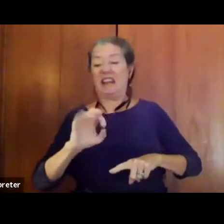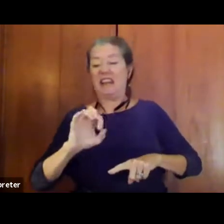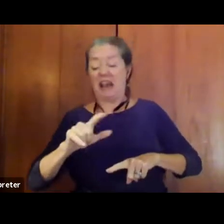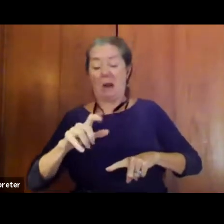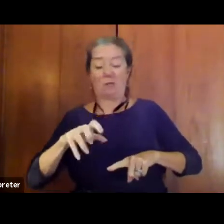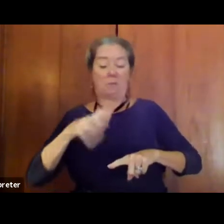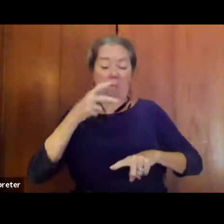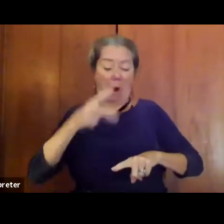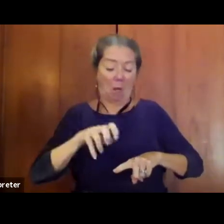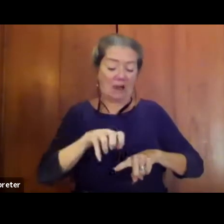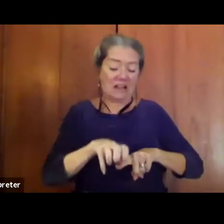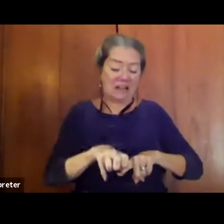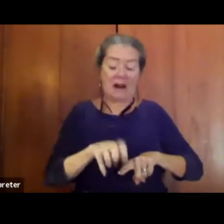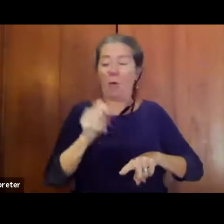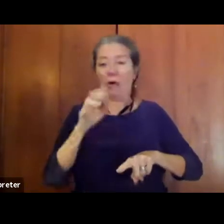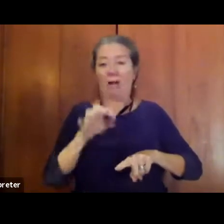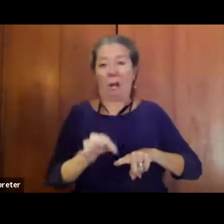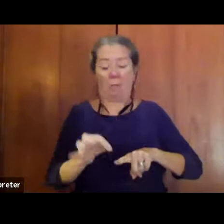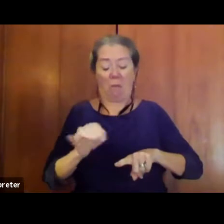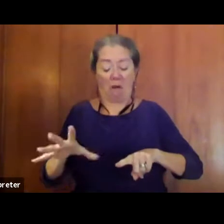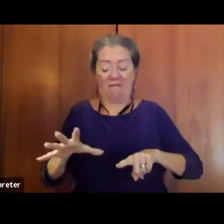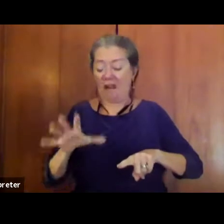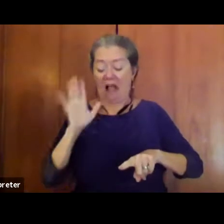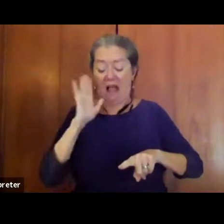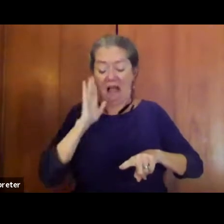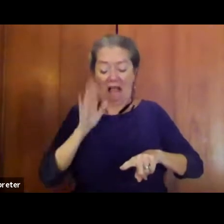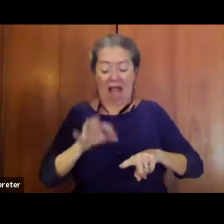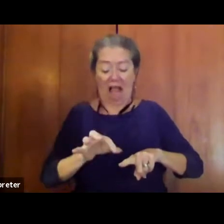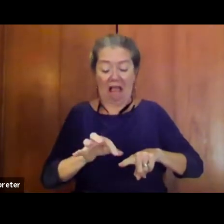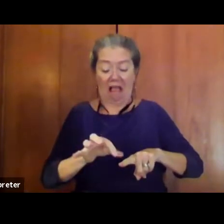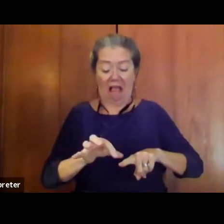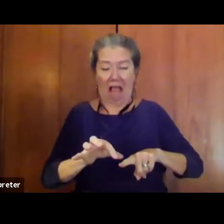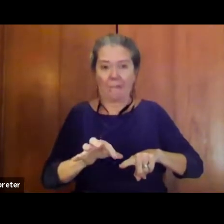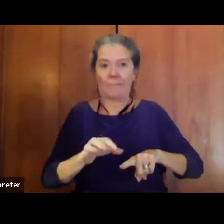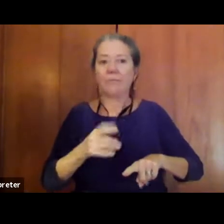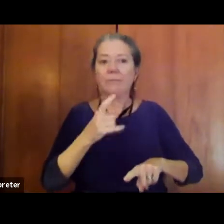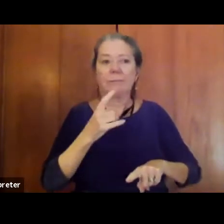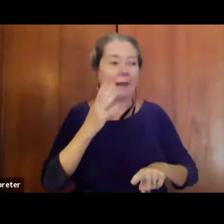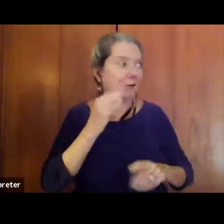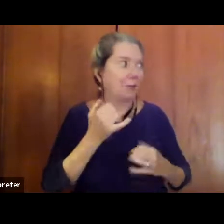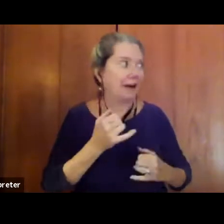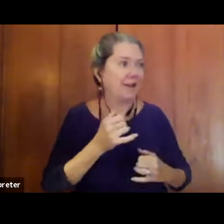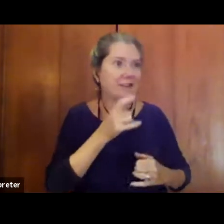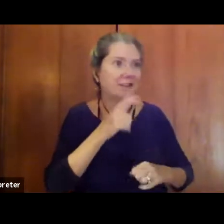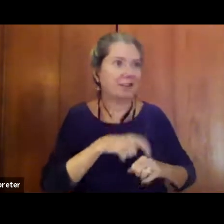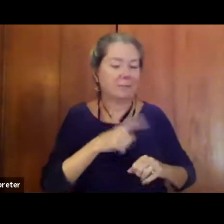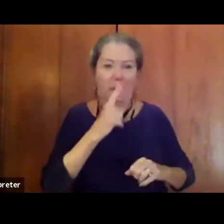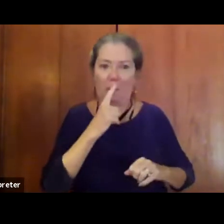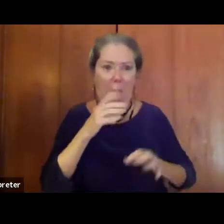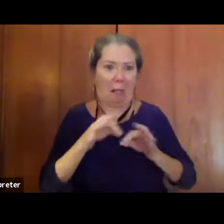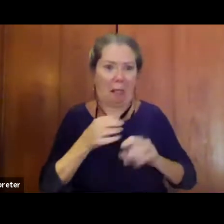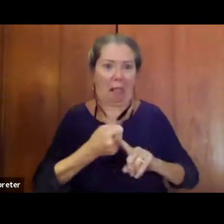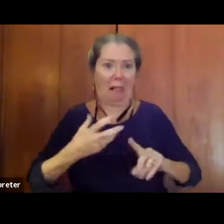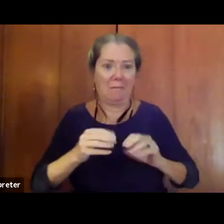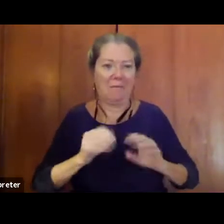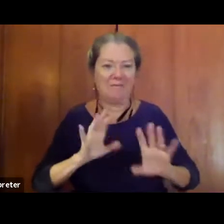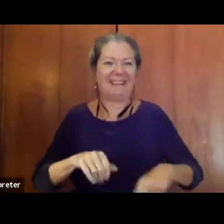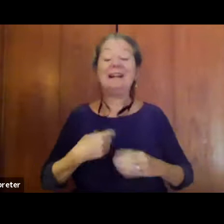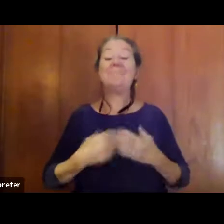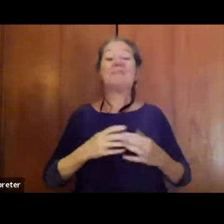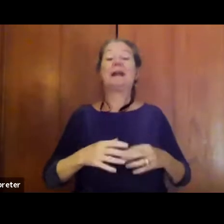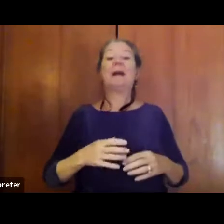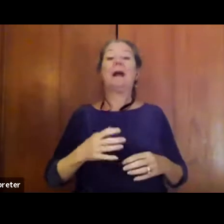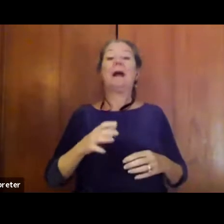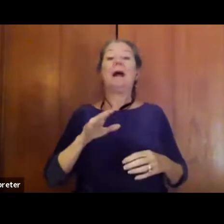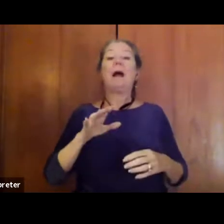was eventually going to fall off. I also realized it's lunchtime, so I won't talk about the pus. But it doesn't bother me one bit